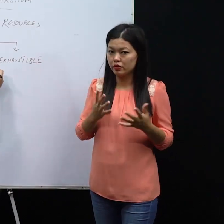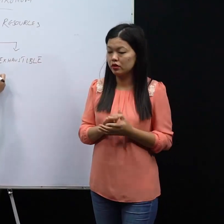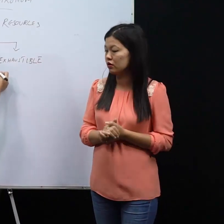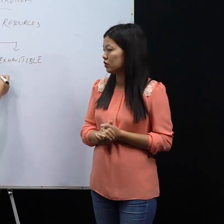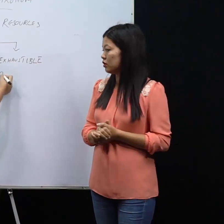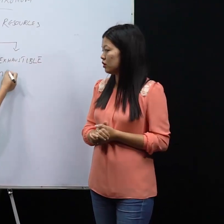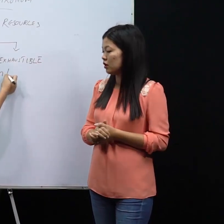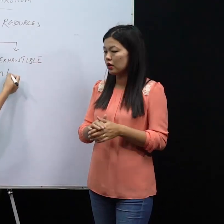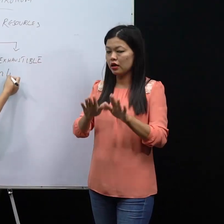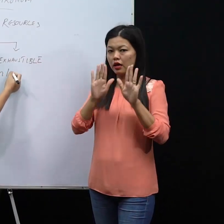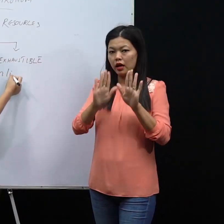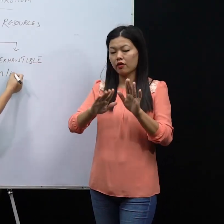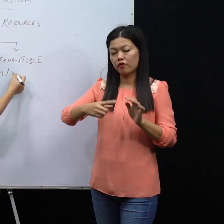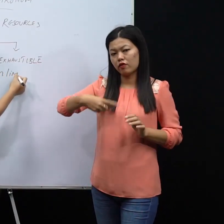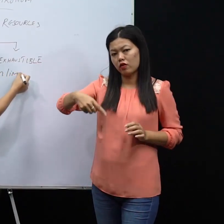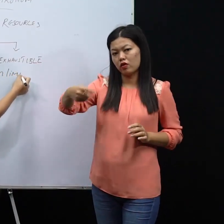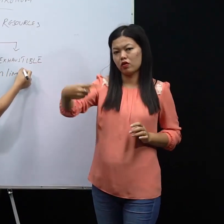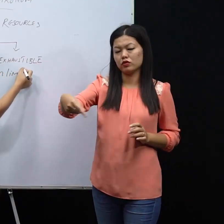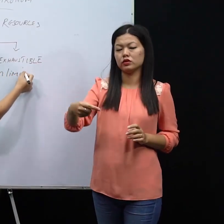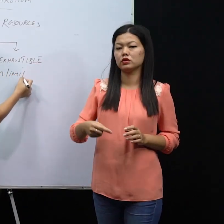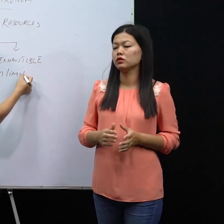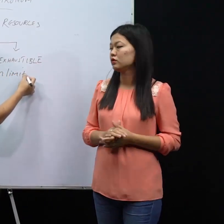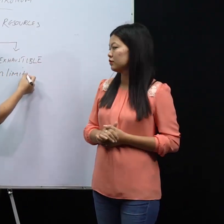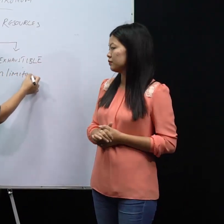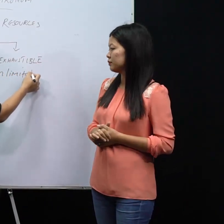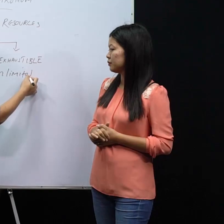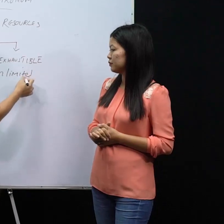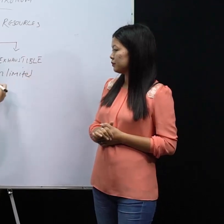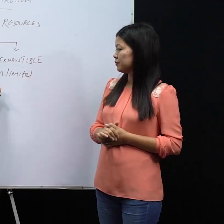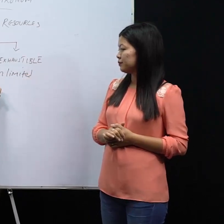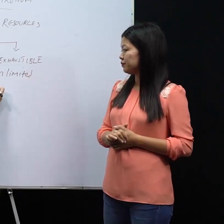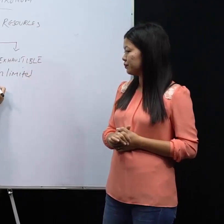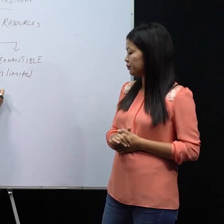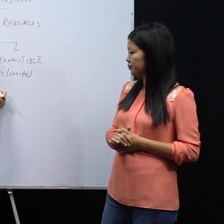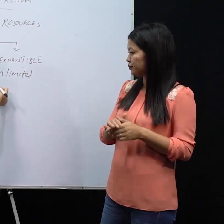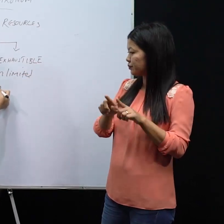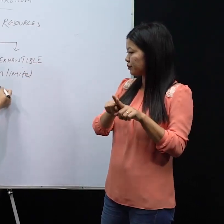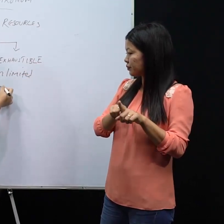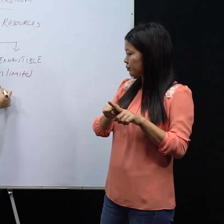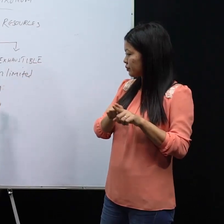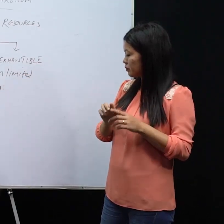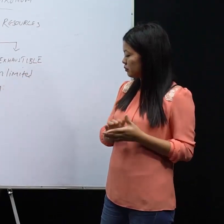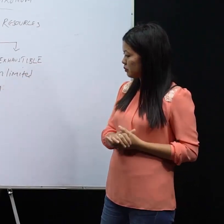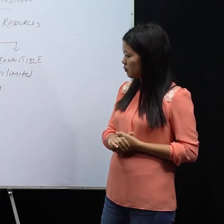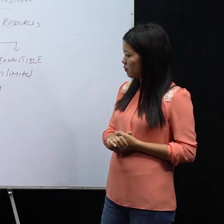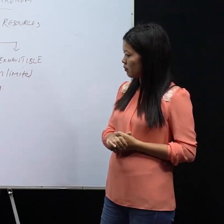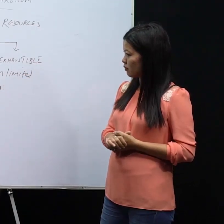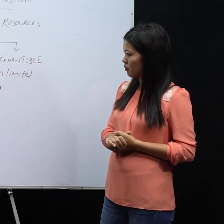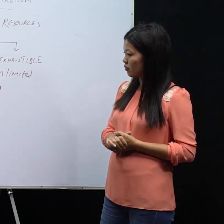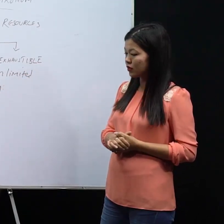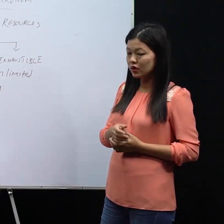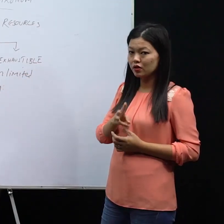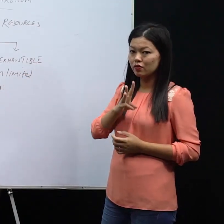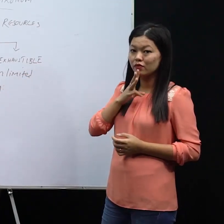in unlimited quantity. Okay, so let's say example,